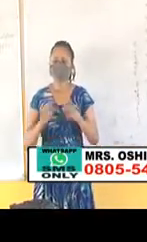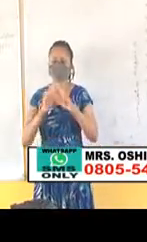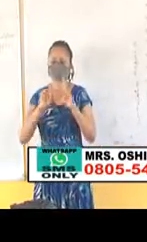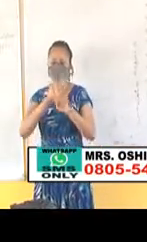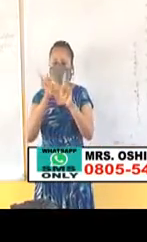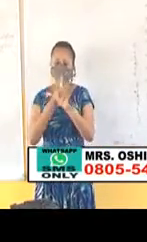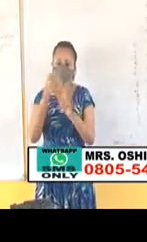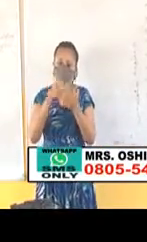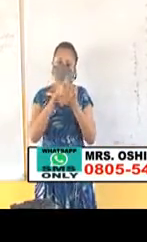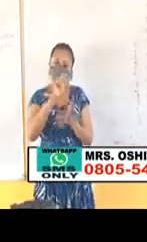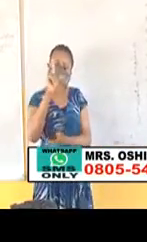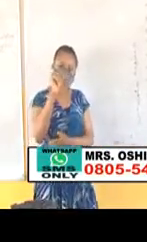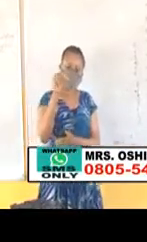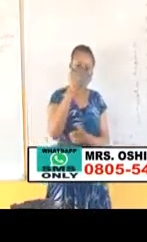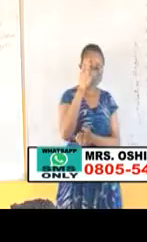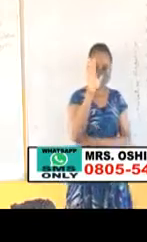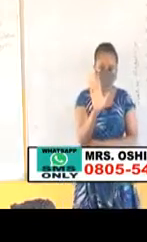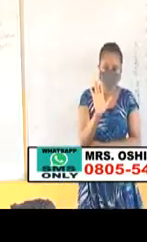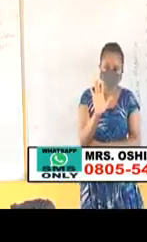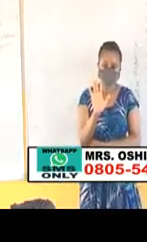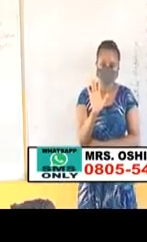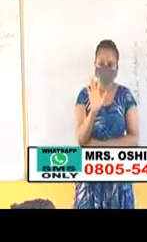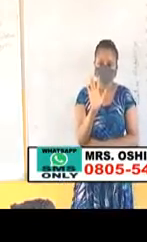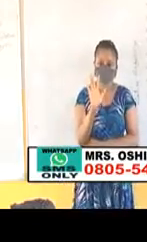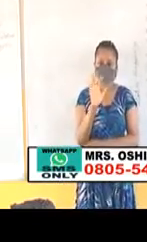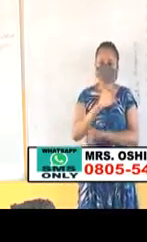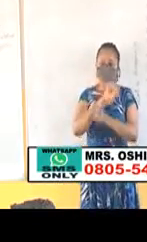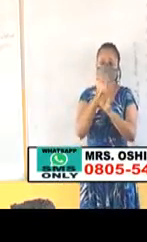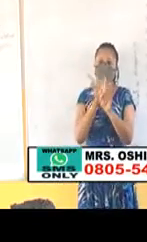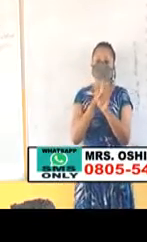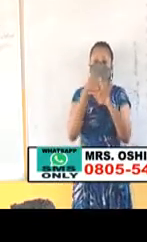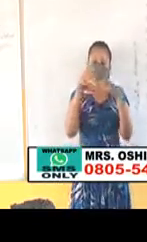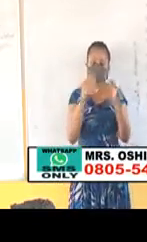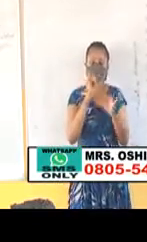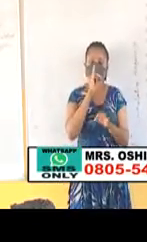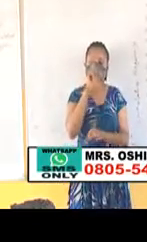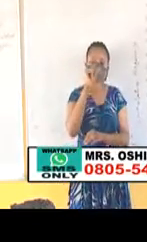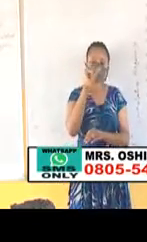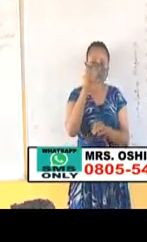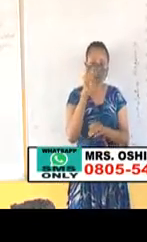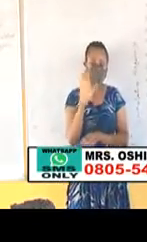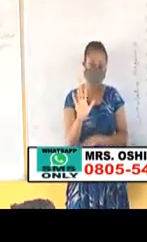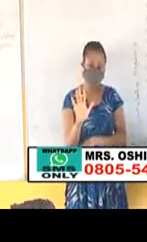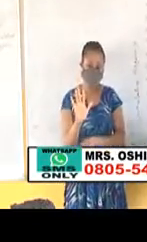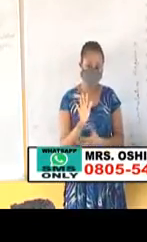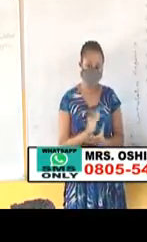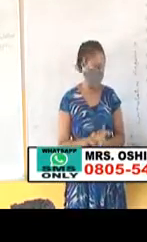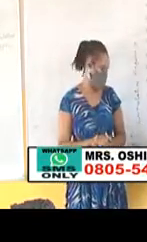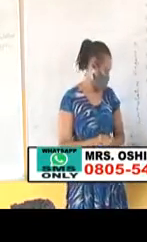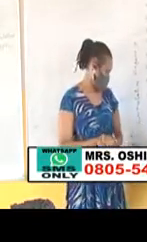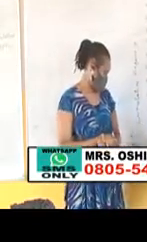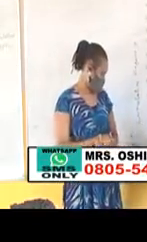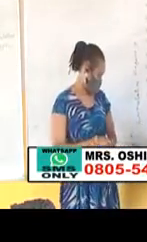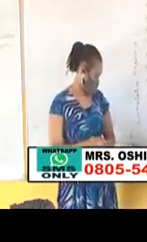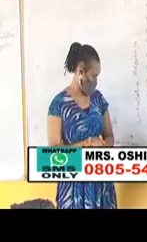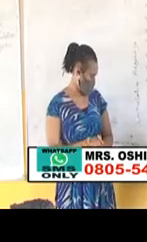20.5, sorry, when the class boundary is 20.5, the cumulative frequency is 6, which means we are going to count